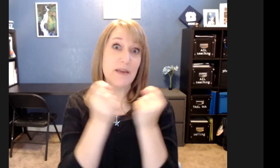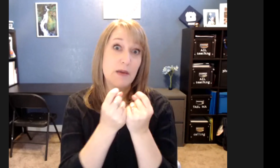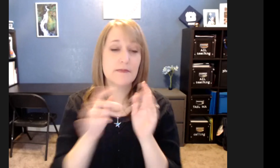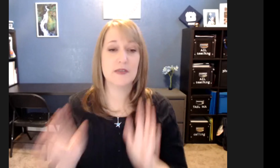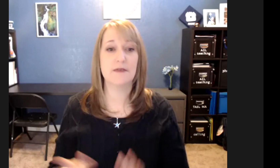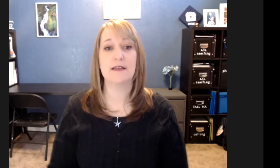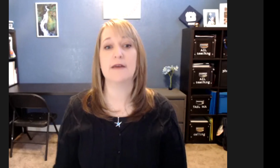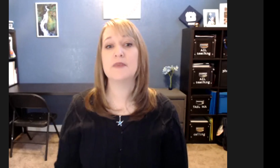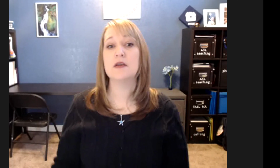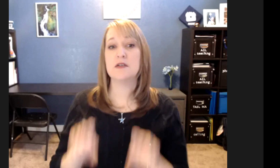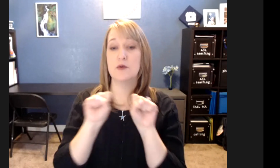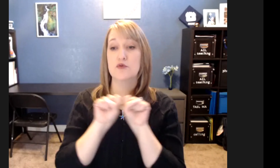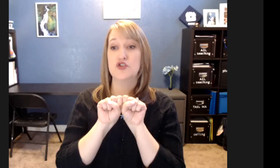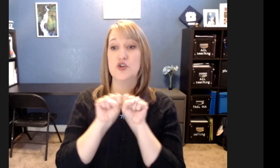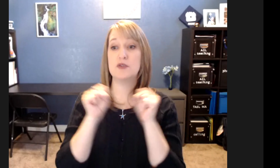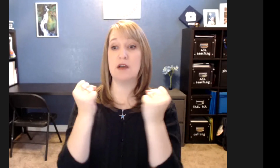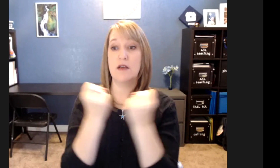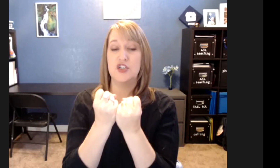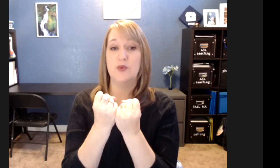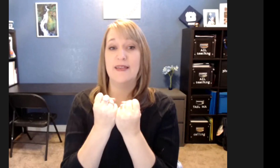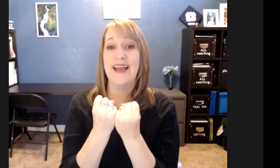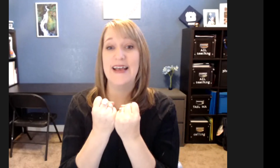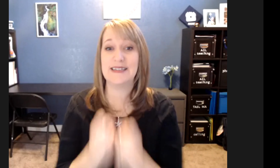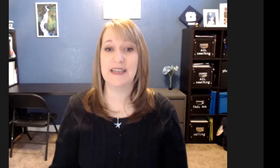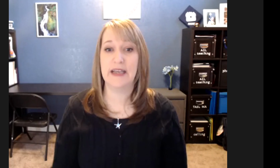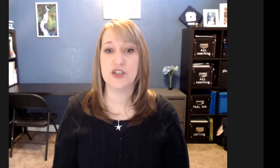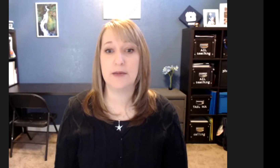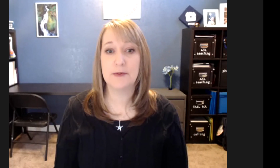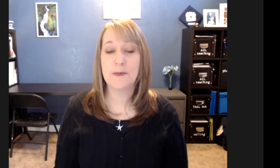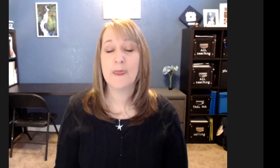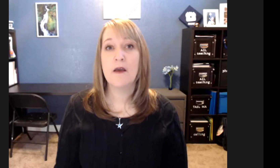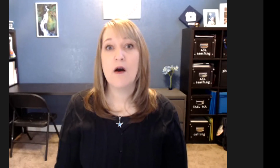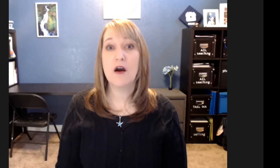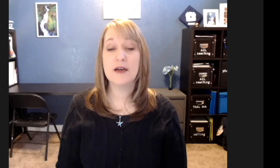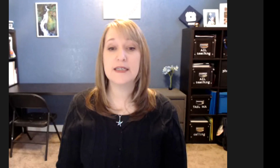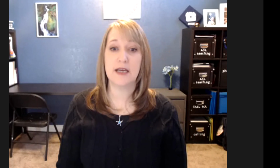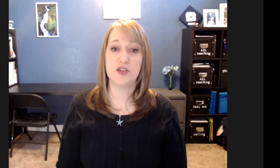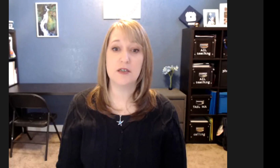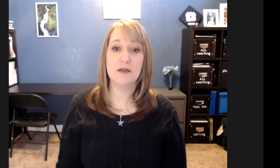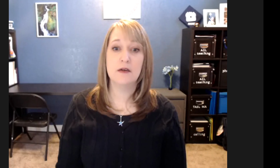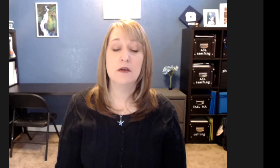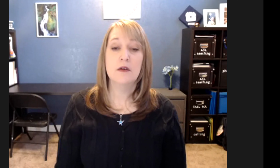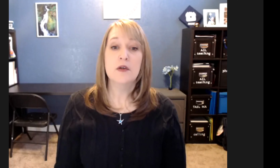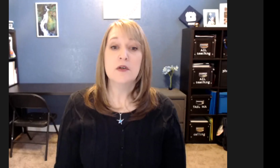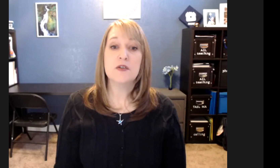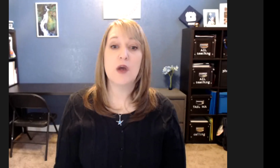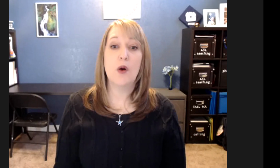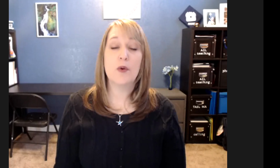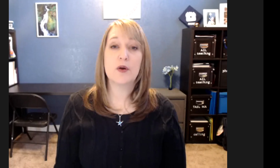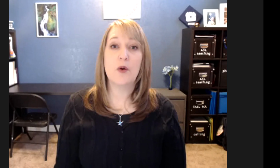team, stuff like that. So sociology with an S hand shape. Architecture. So we're